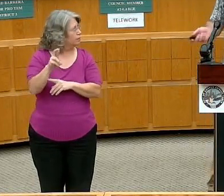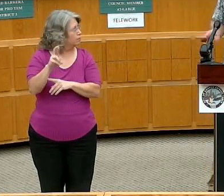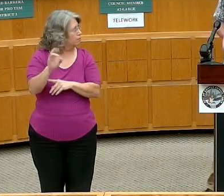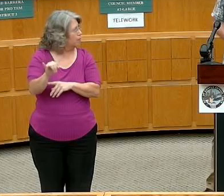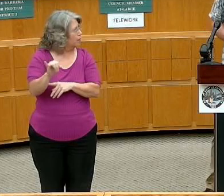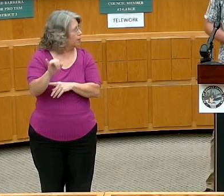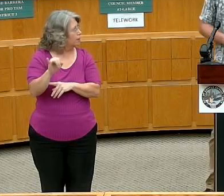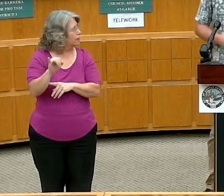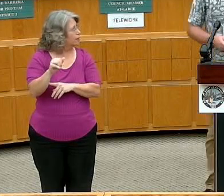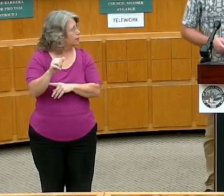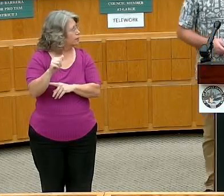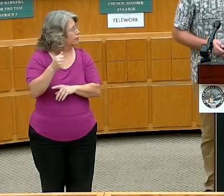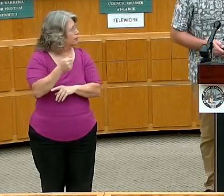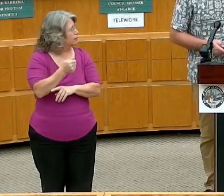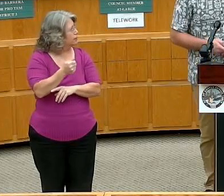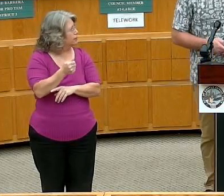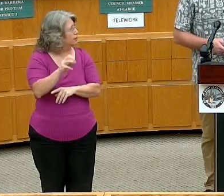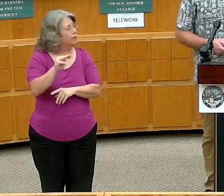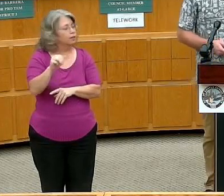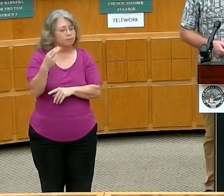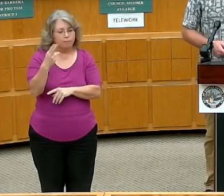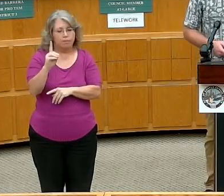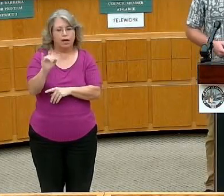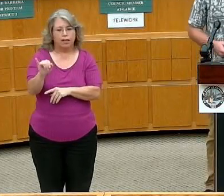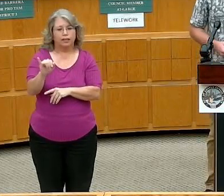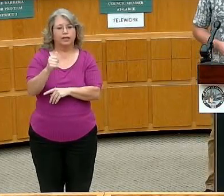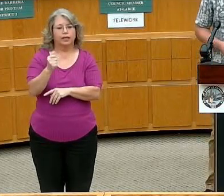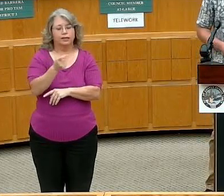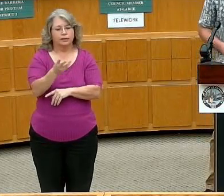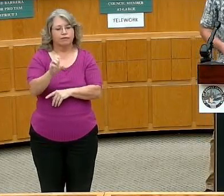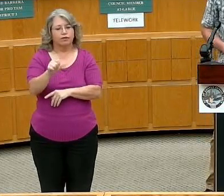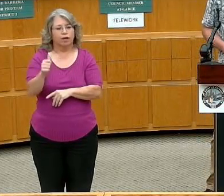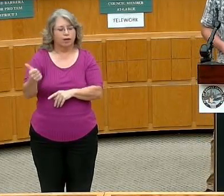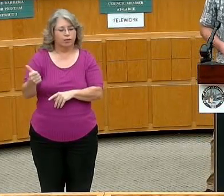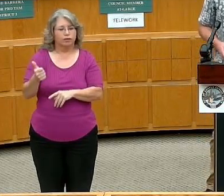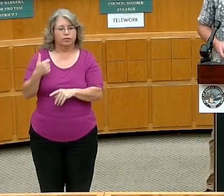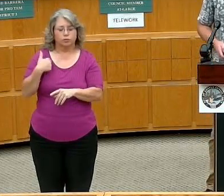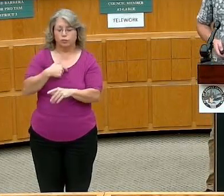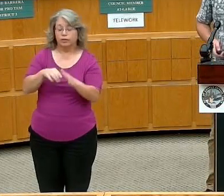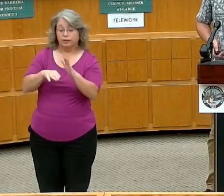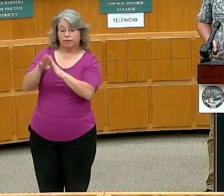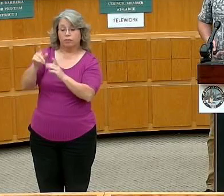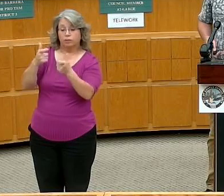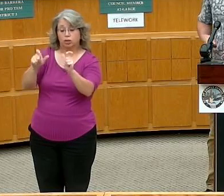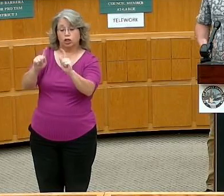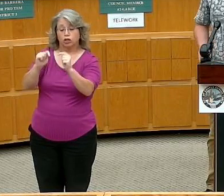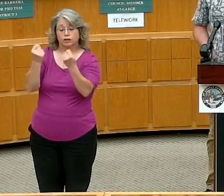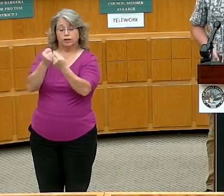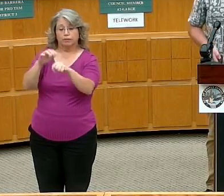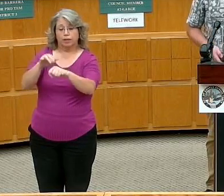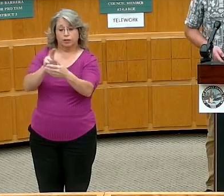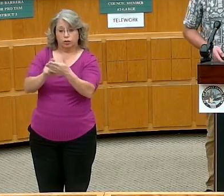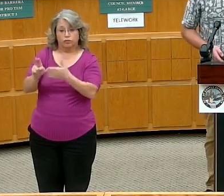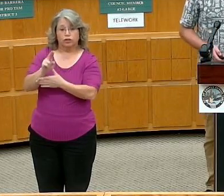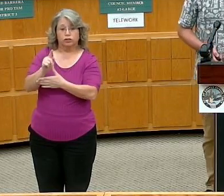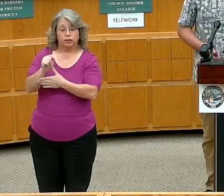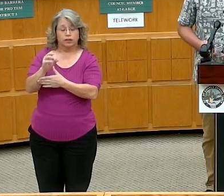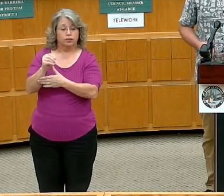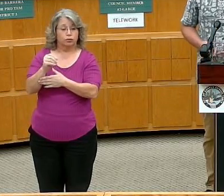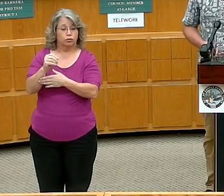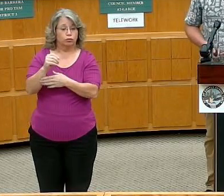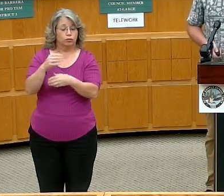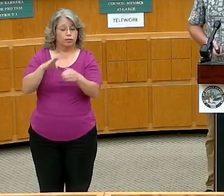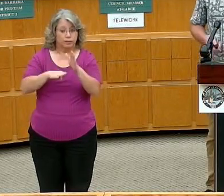this work, as Dr. Tissot said, and we assembled a fairly large team at the university to turn around this product so